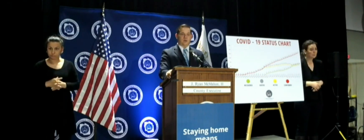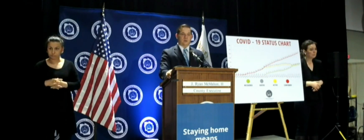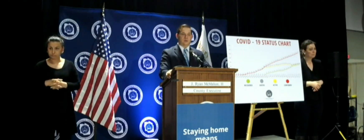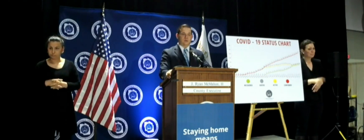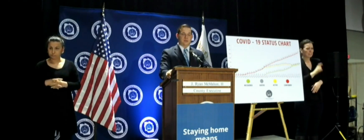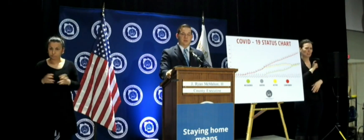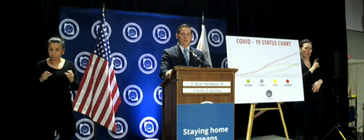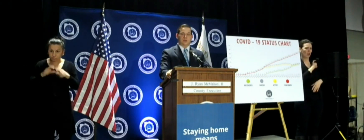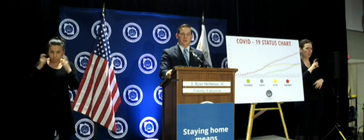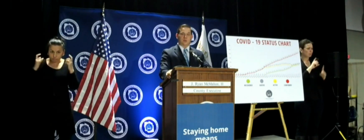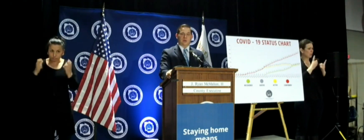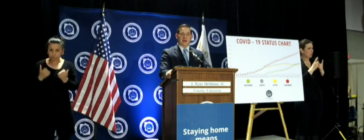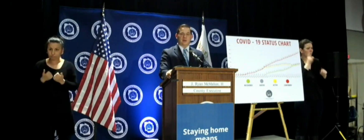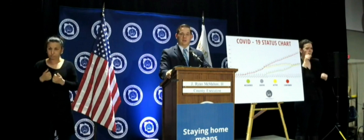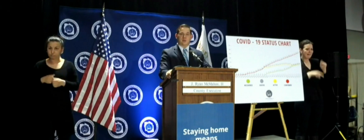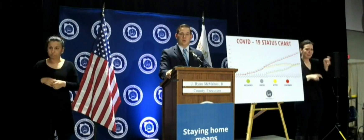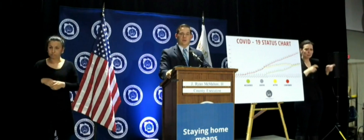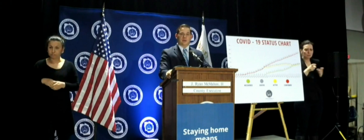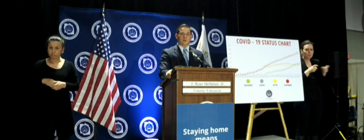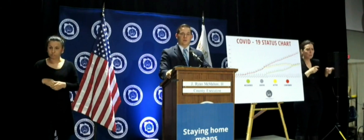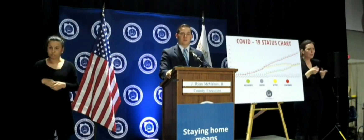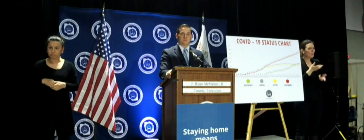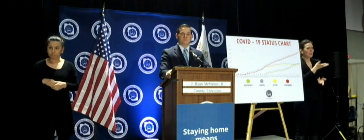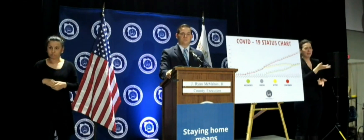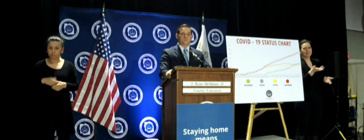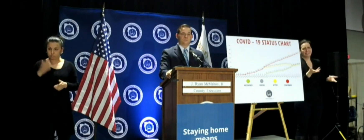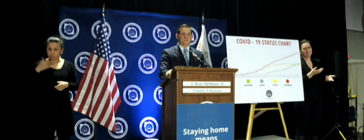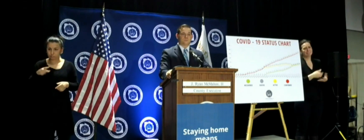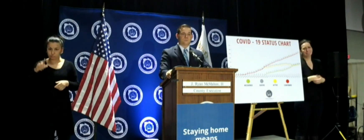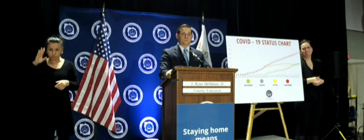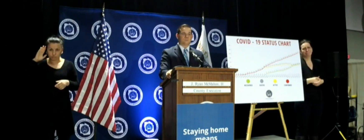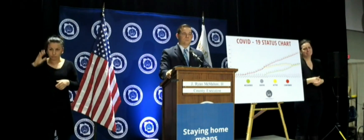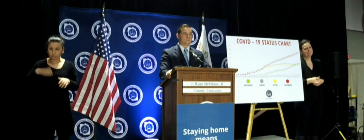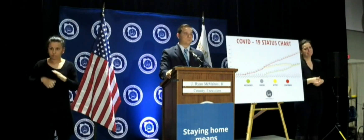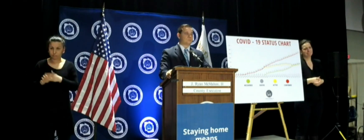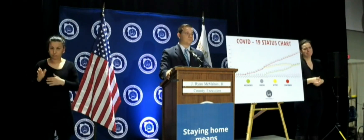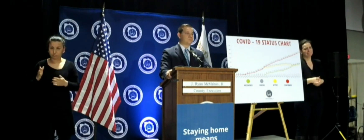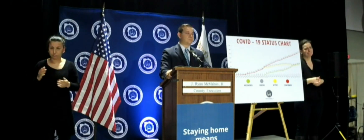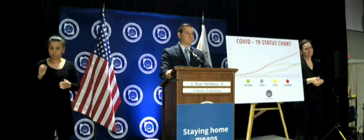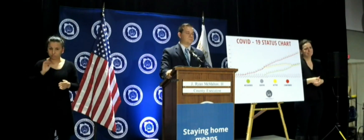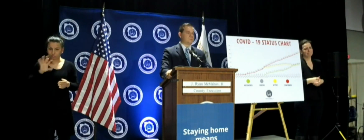when you're dealing with the realities that we're dealing with.